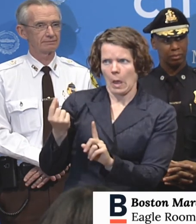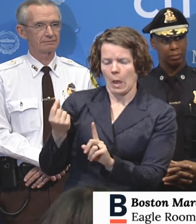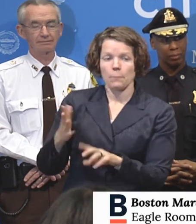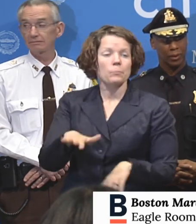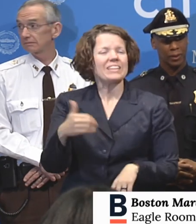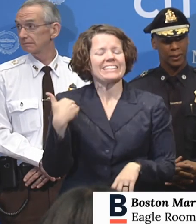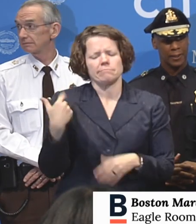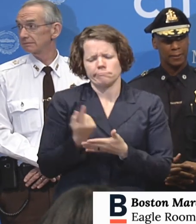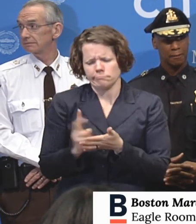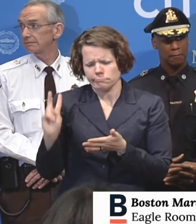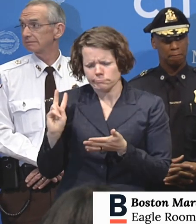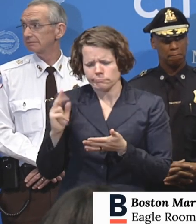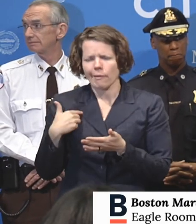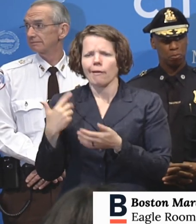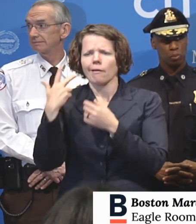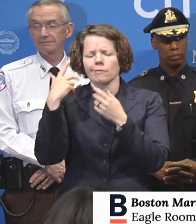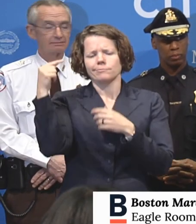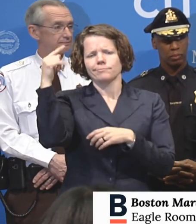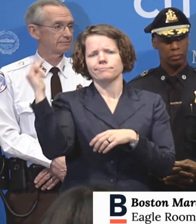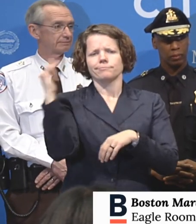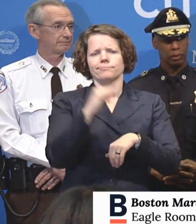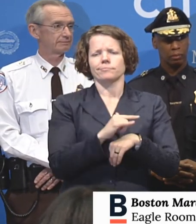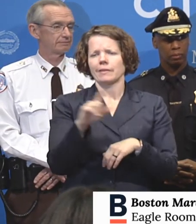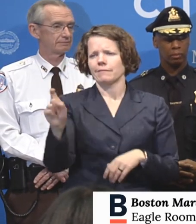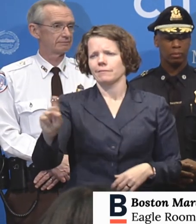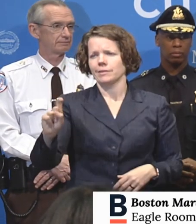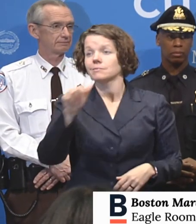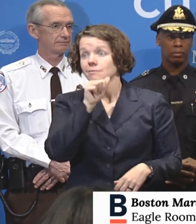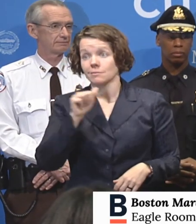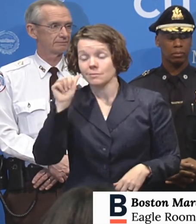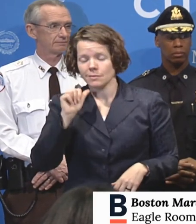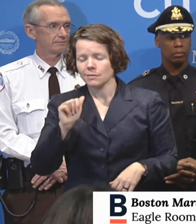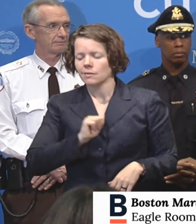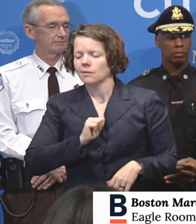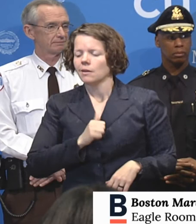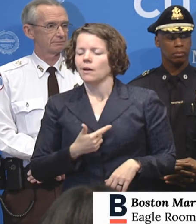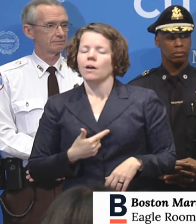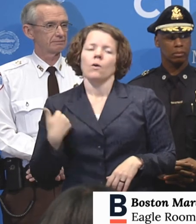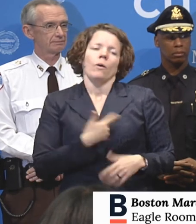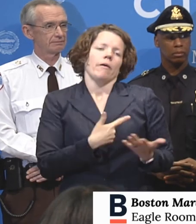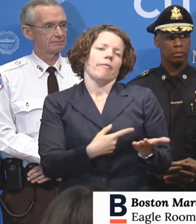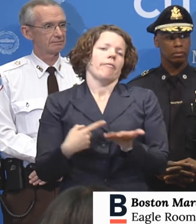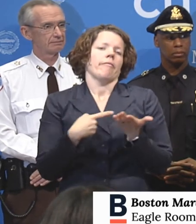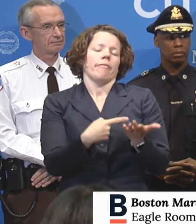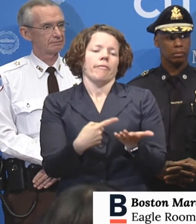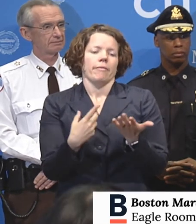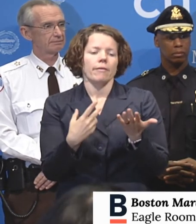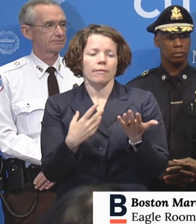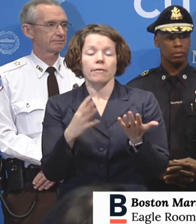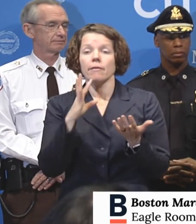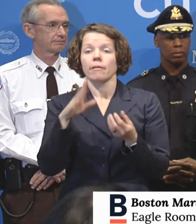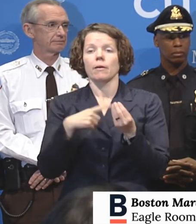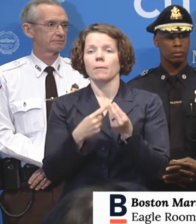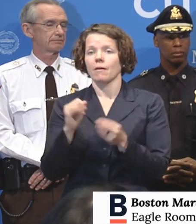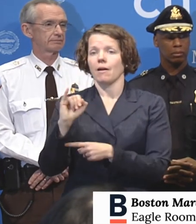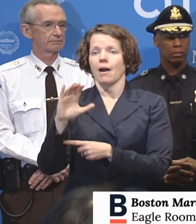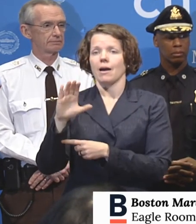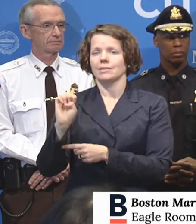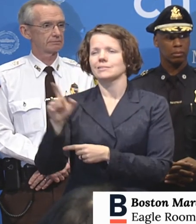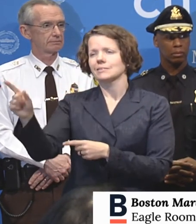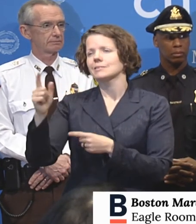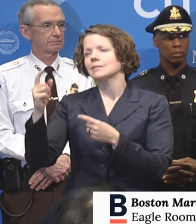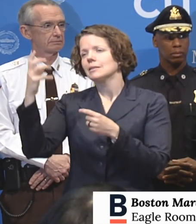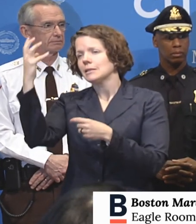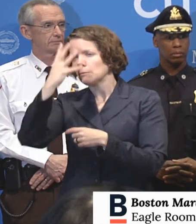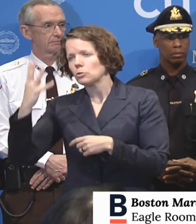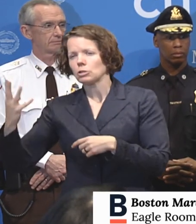and I was talking to some mayors down there where sometimes when the ICE facilities get full, they literally draw people off at